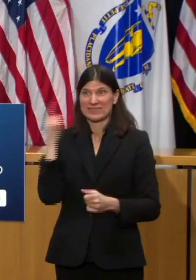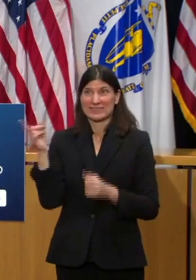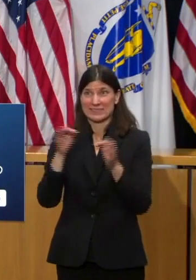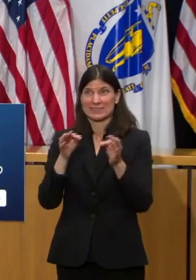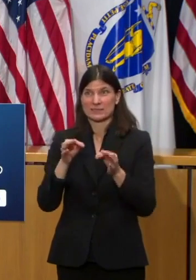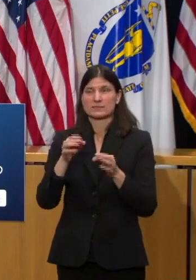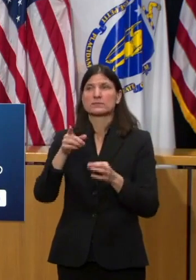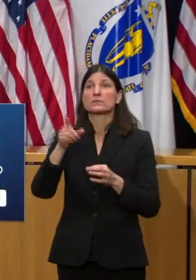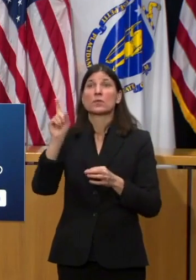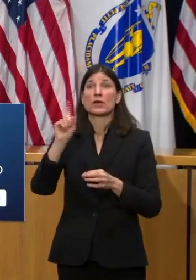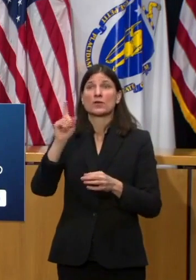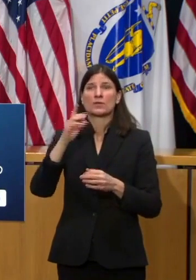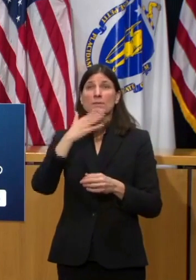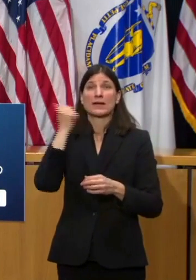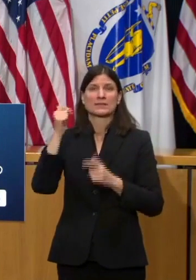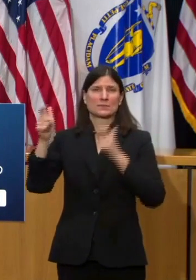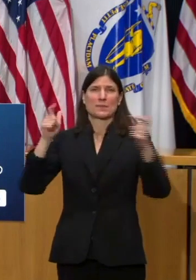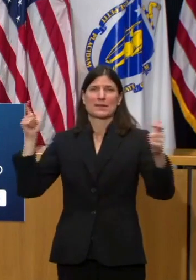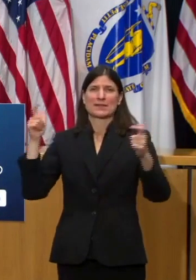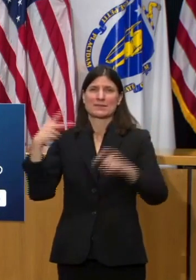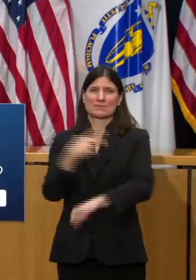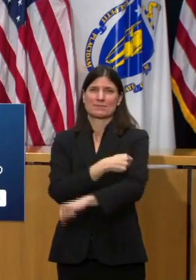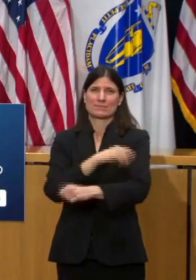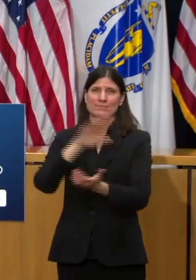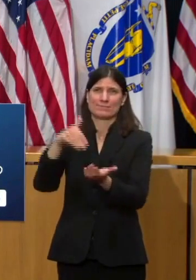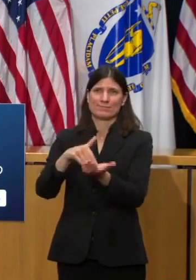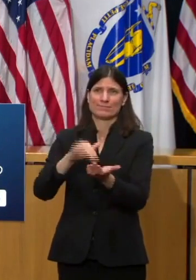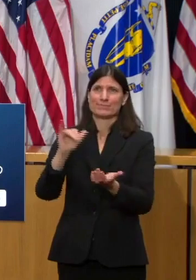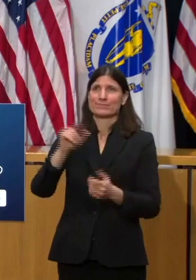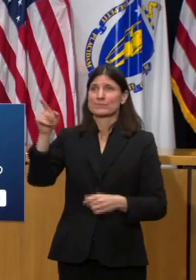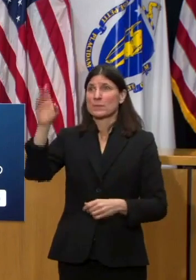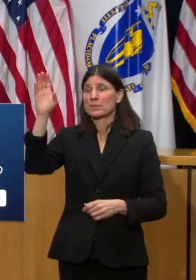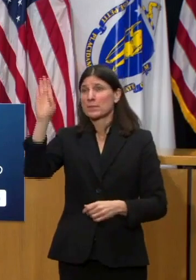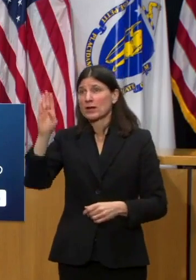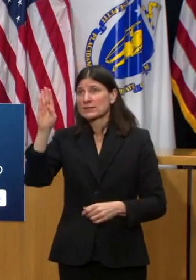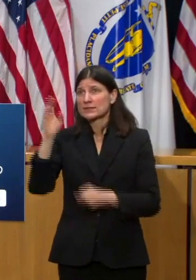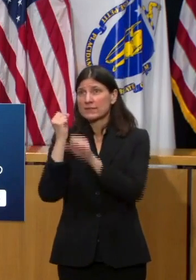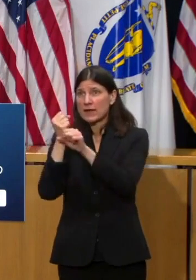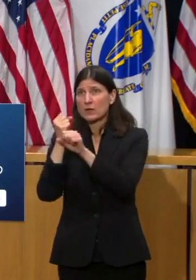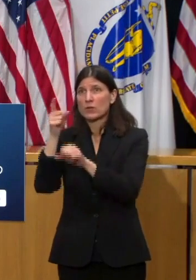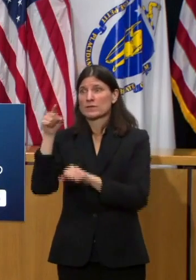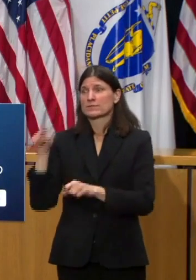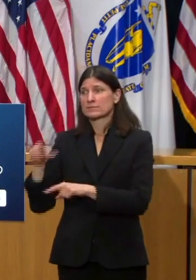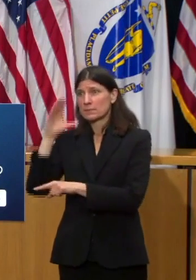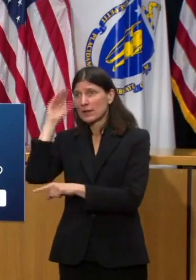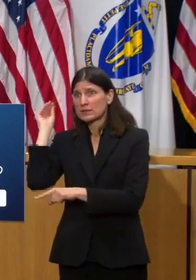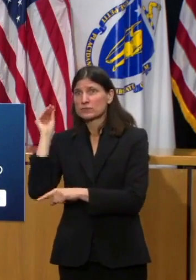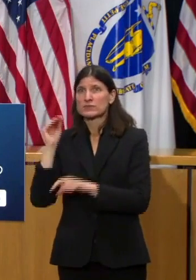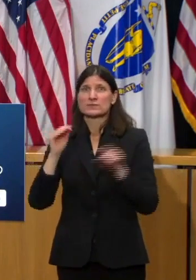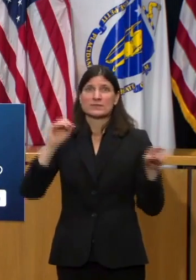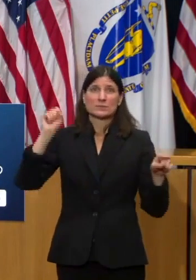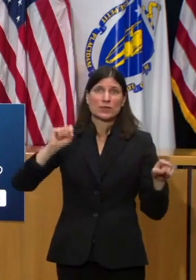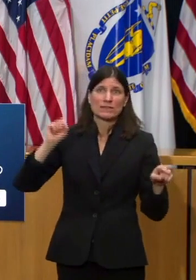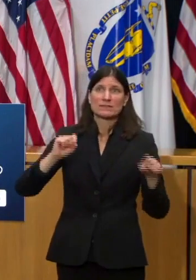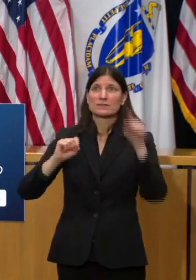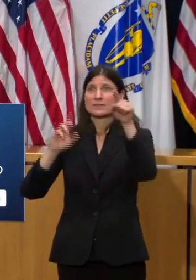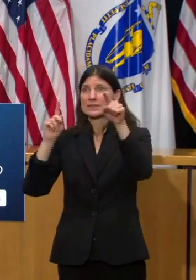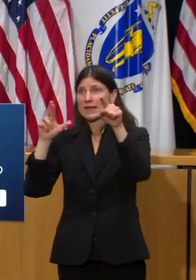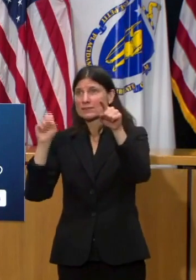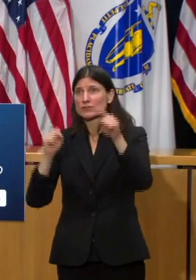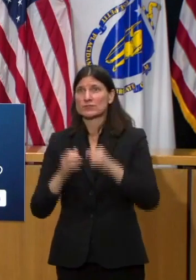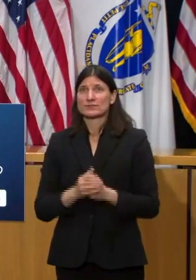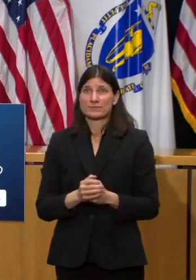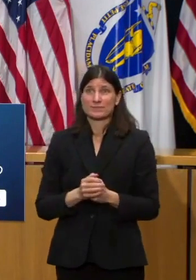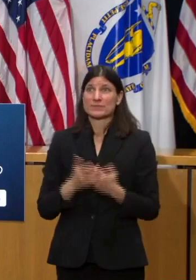have been operating for several weeks in Berkshire County, Barnstable County, Franklin County, and Worcester